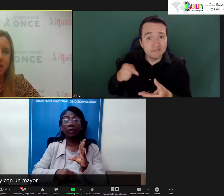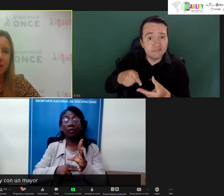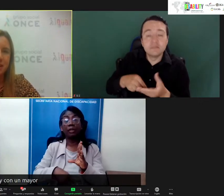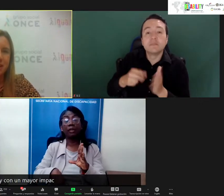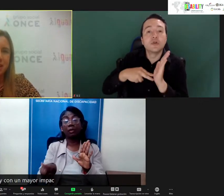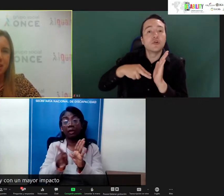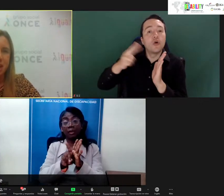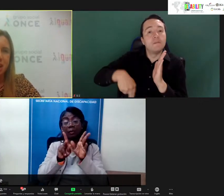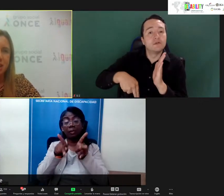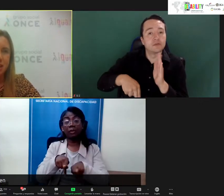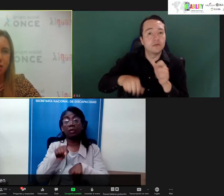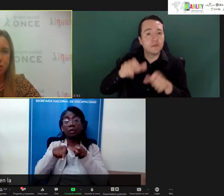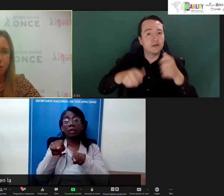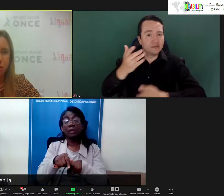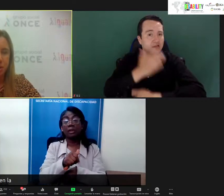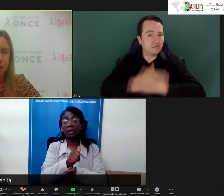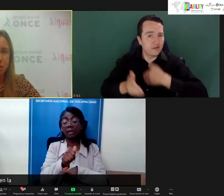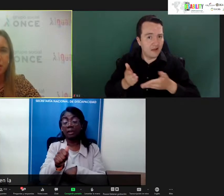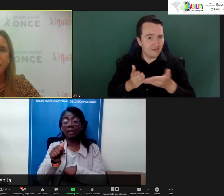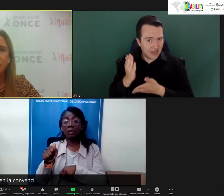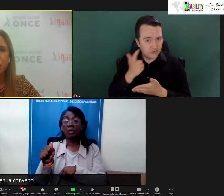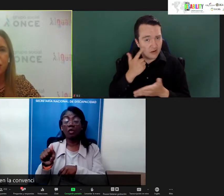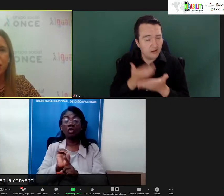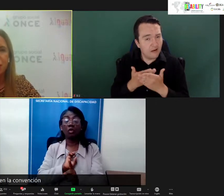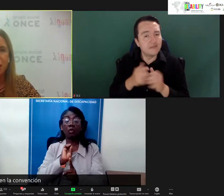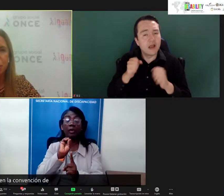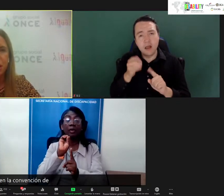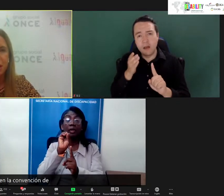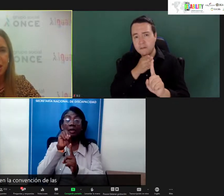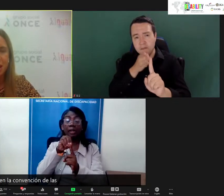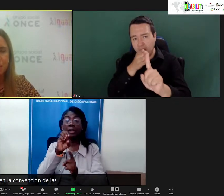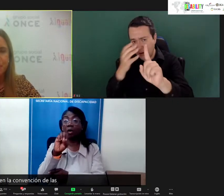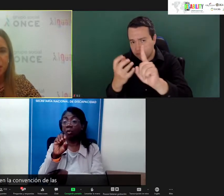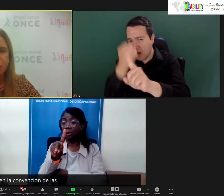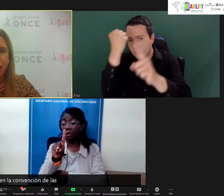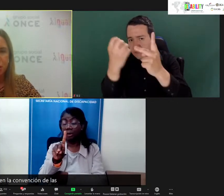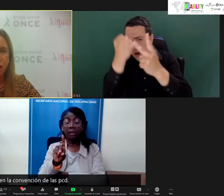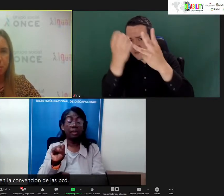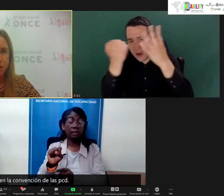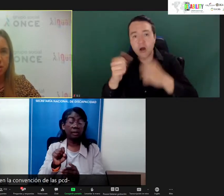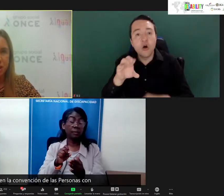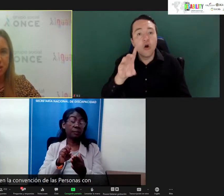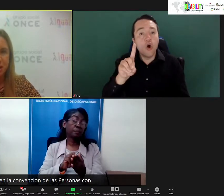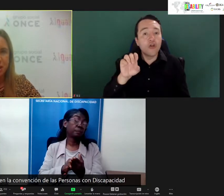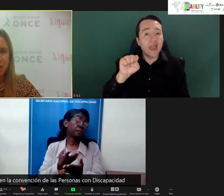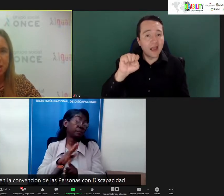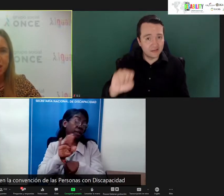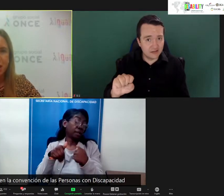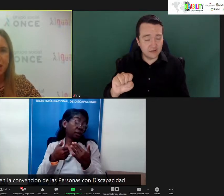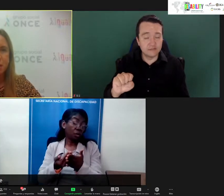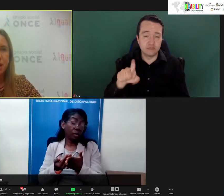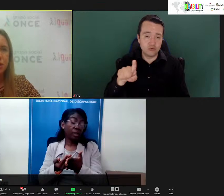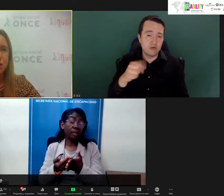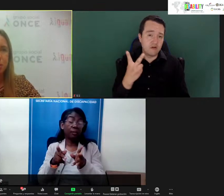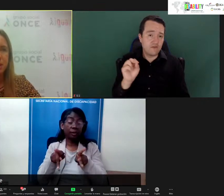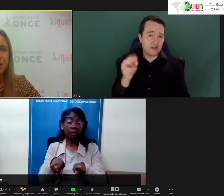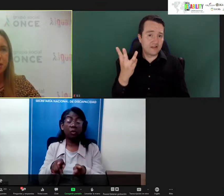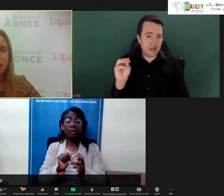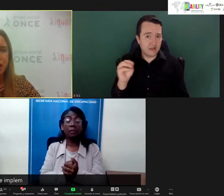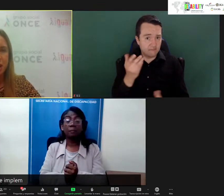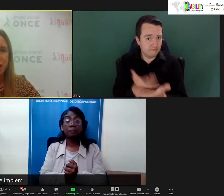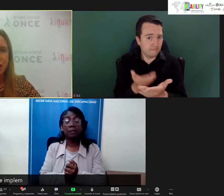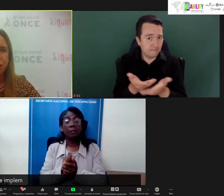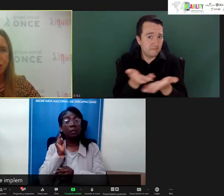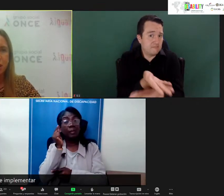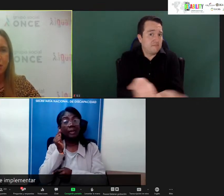of the convention of the the convention on the rights for persons with disabilities